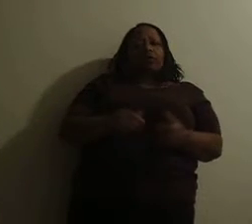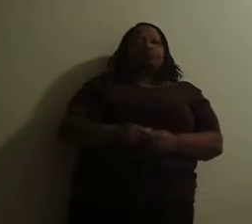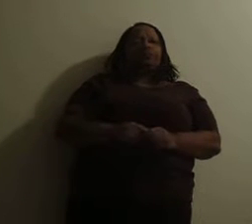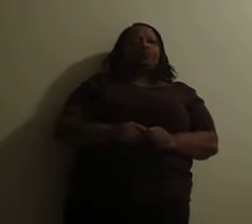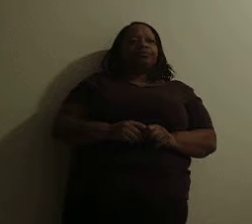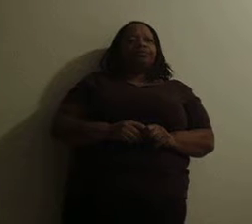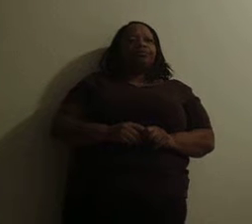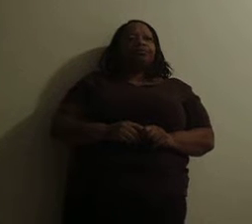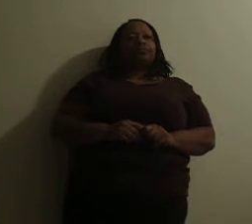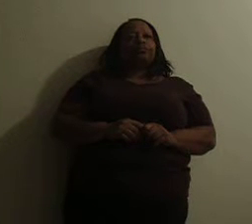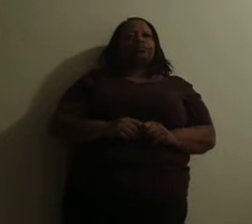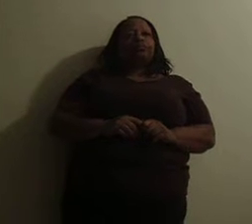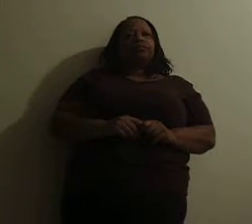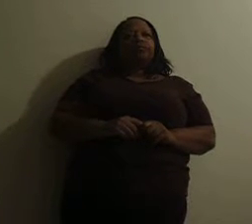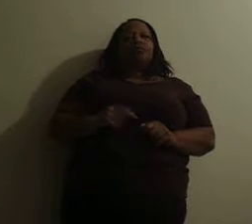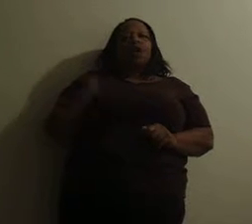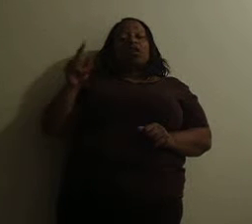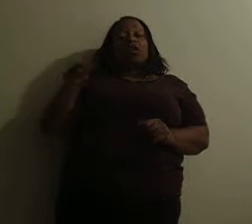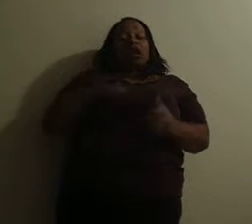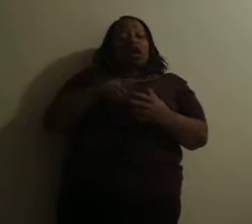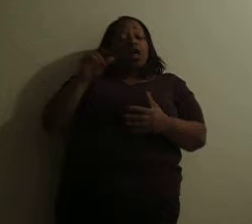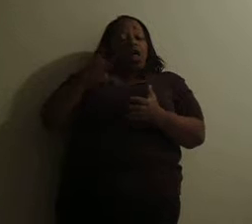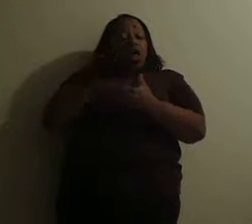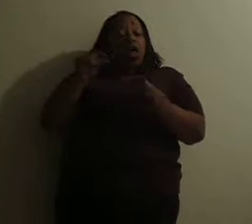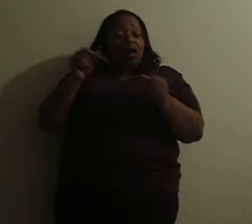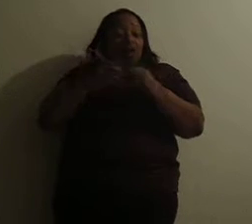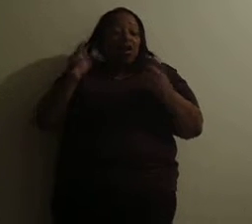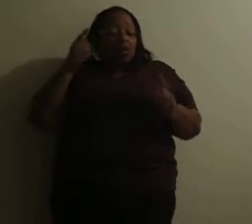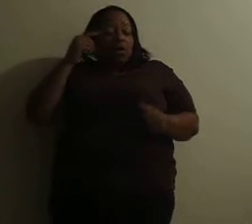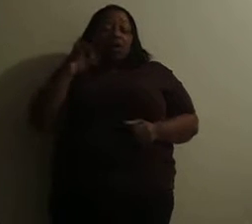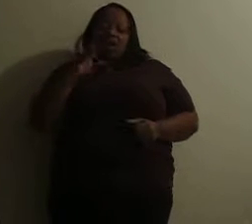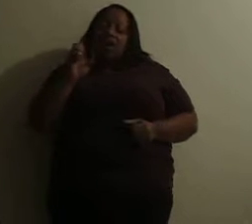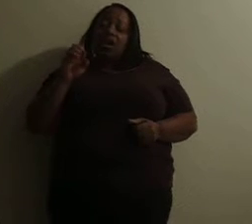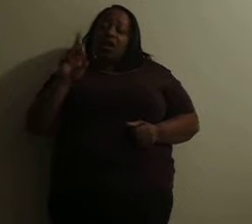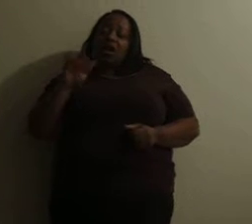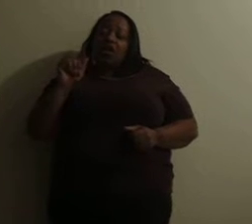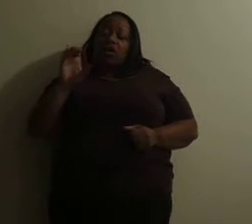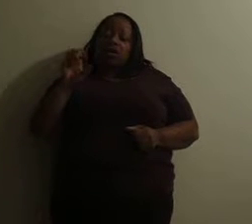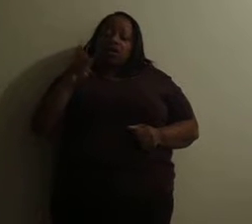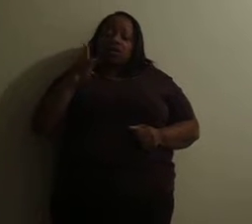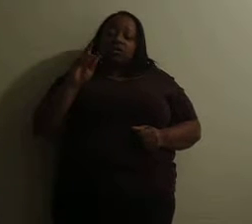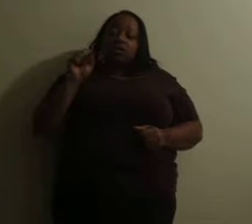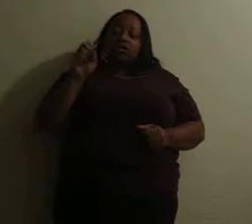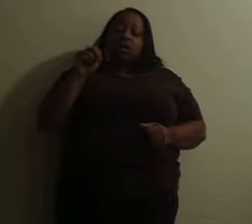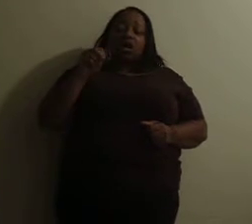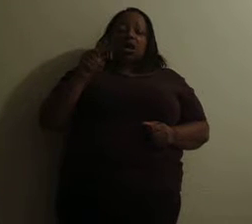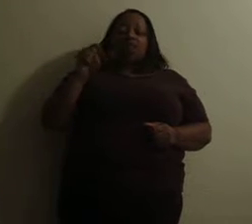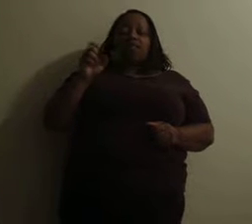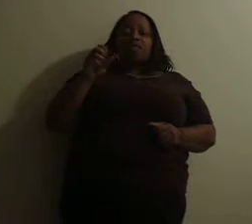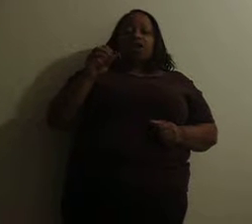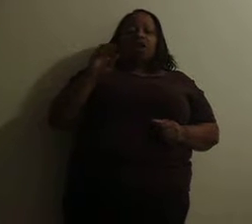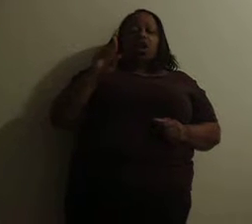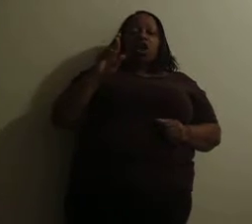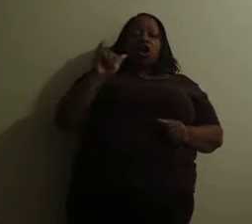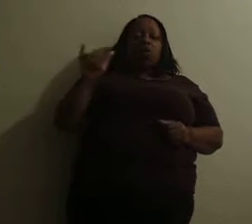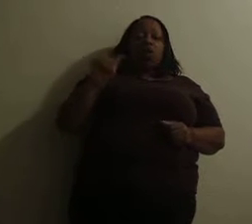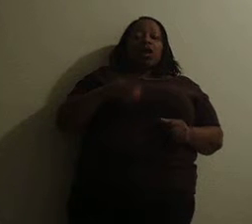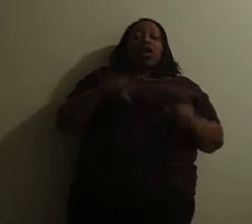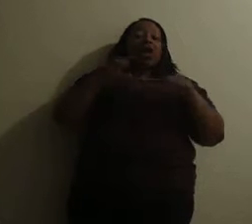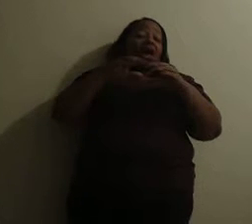more in depth about the theory, Erickson's theory. They learned how psychologists write, how psychologists think.